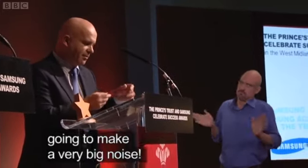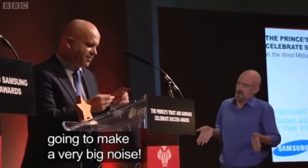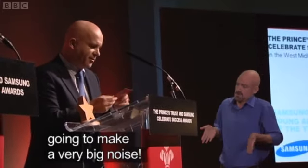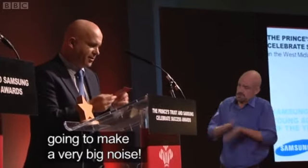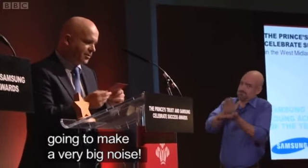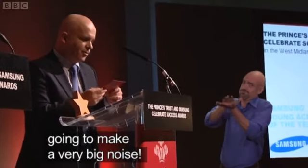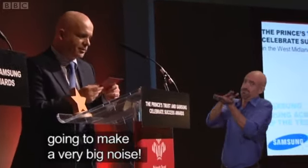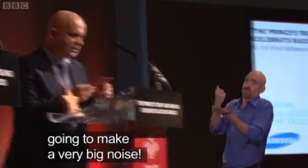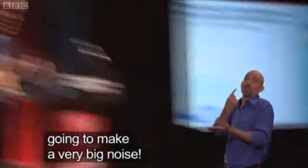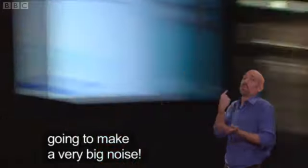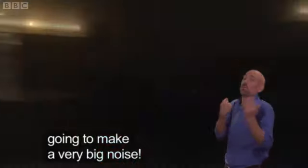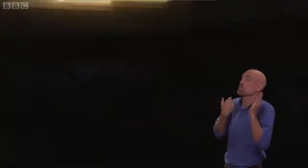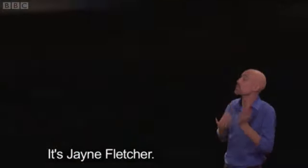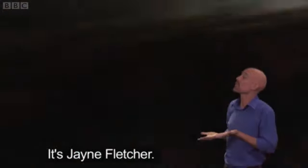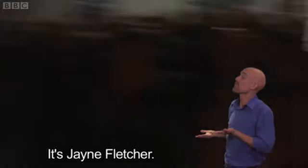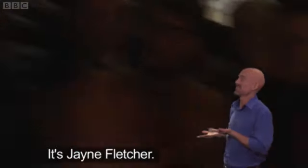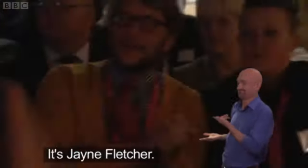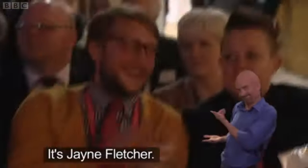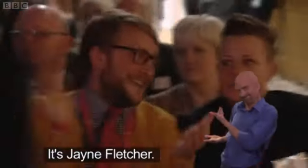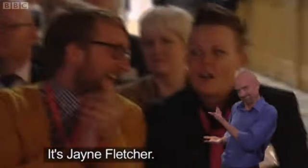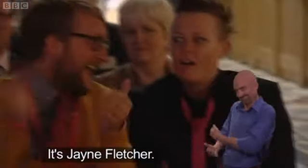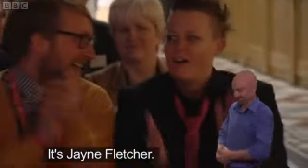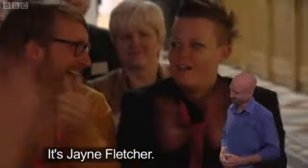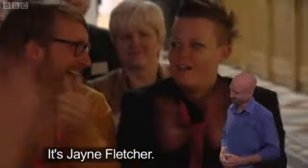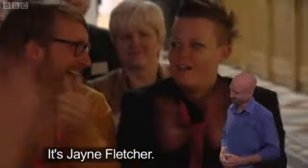very big noise. It's Jayne Fletcher.